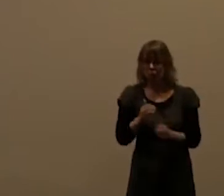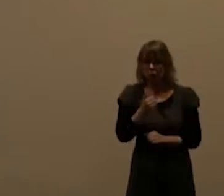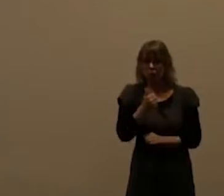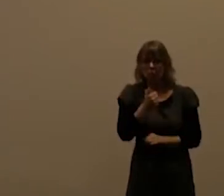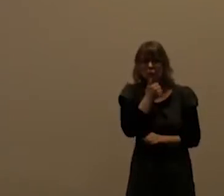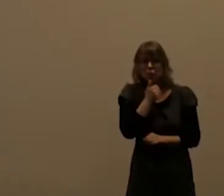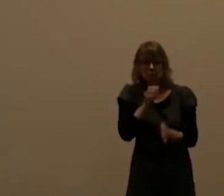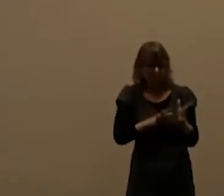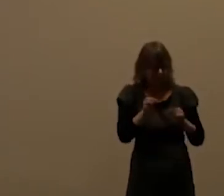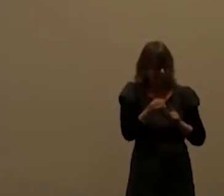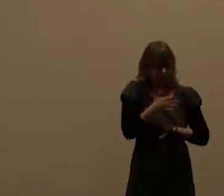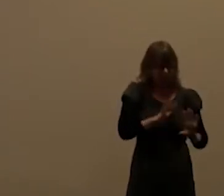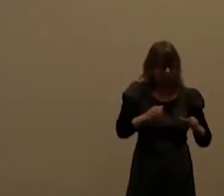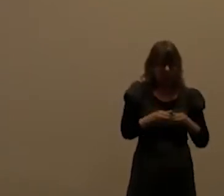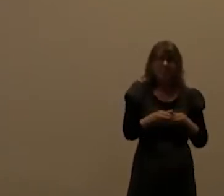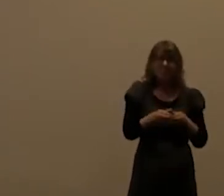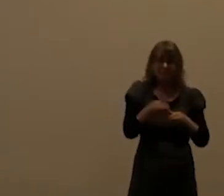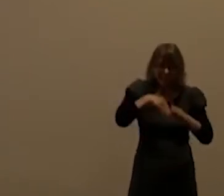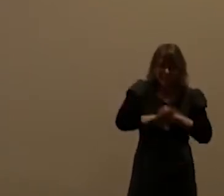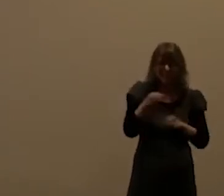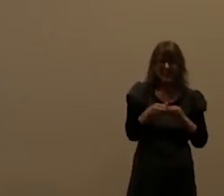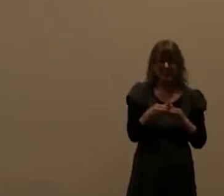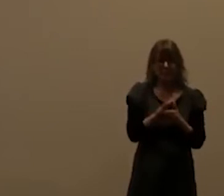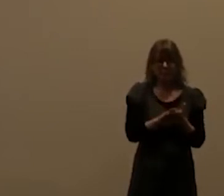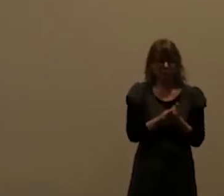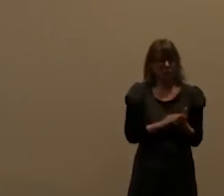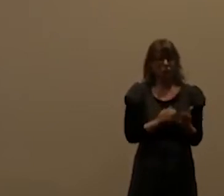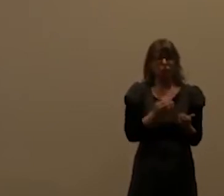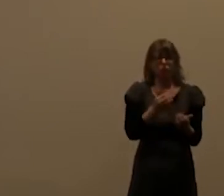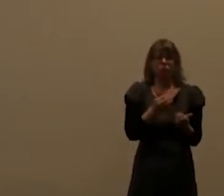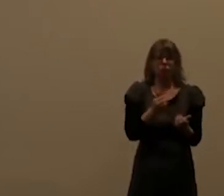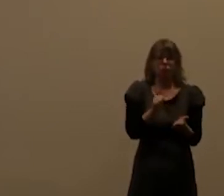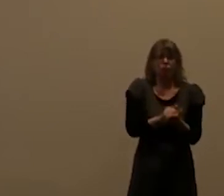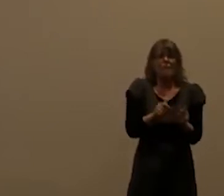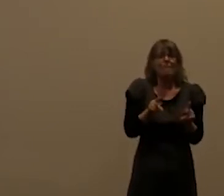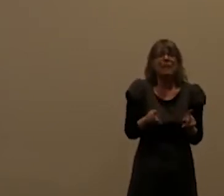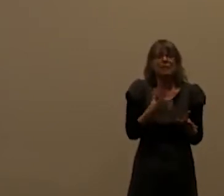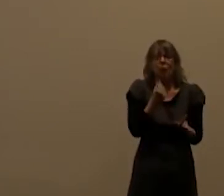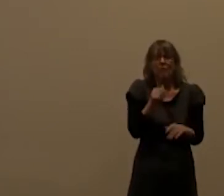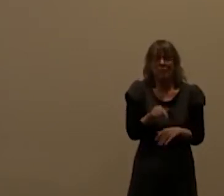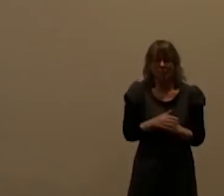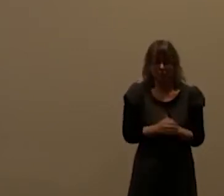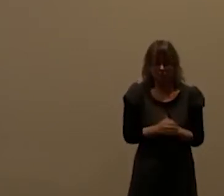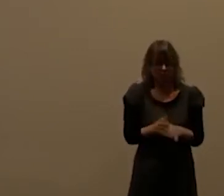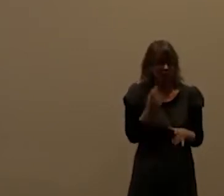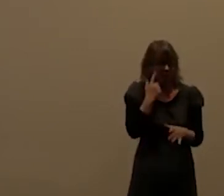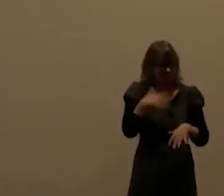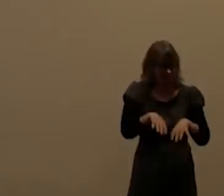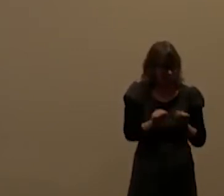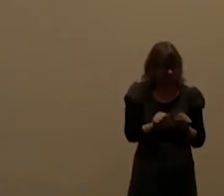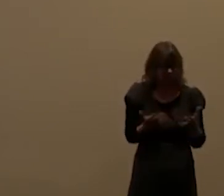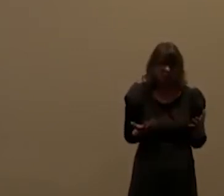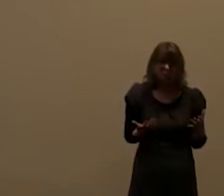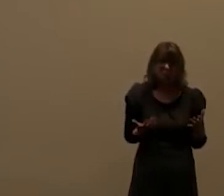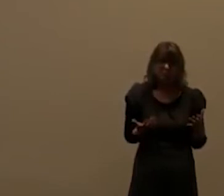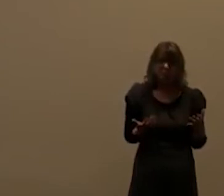locations to interact with the application that they need to do their day-to-day job. As you saw today, it's very easy to get started, and